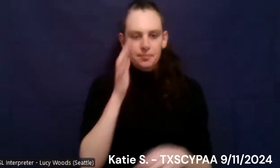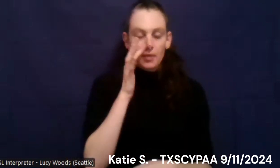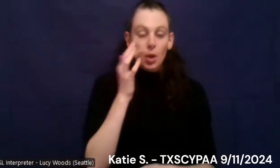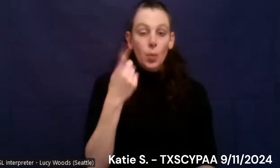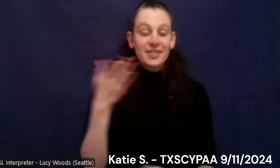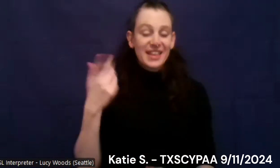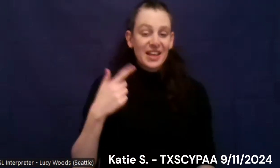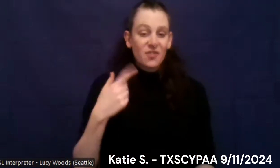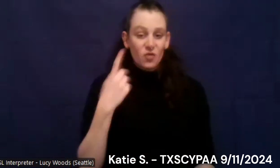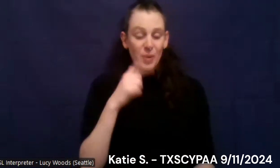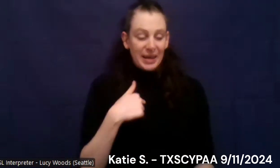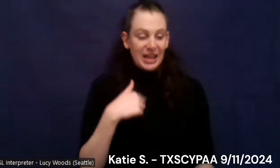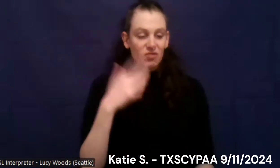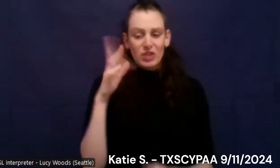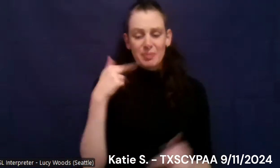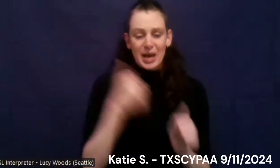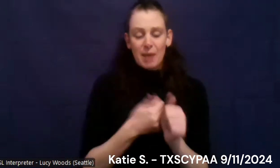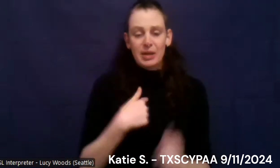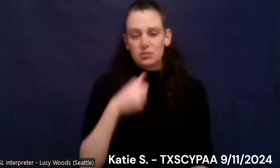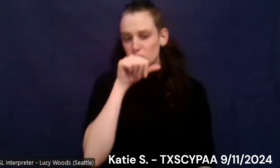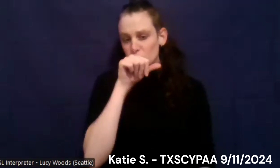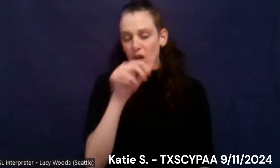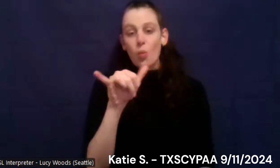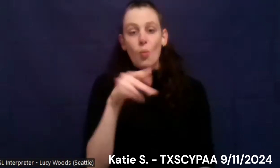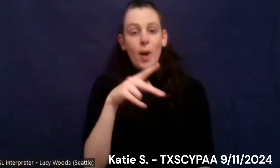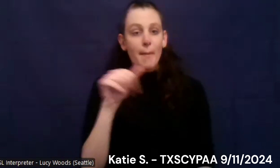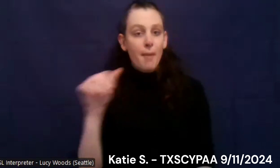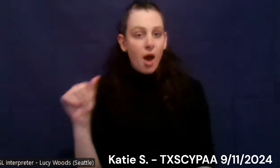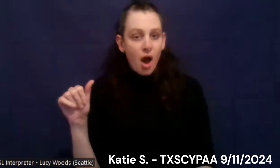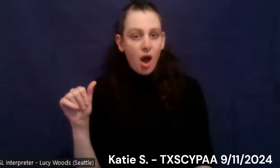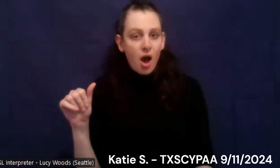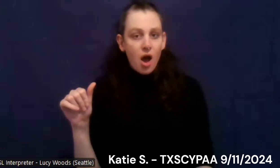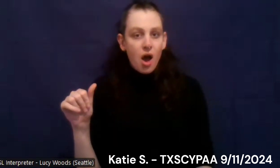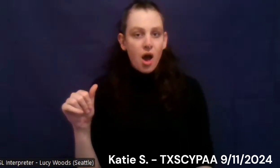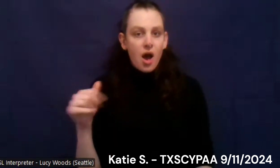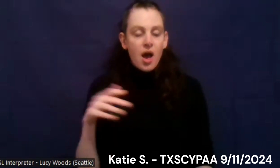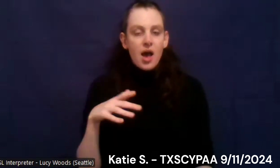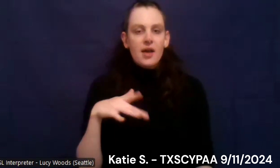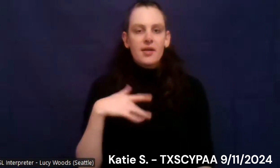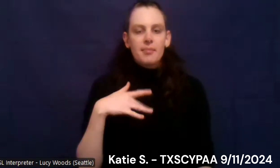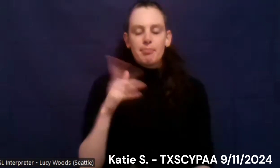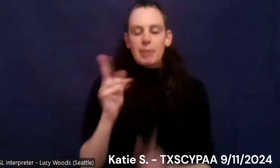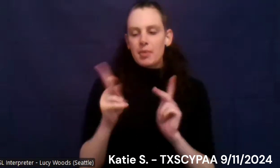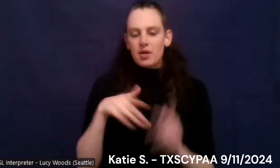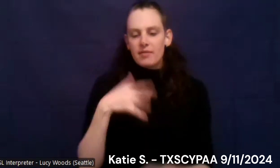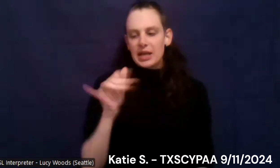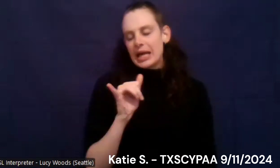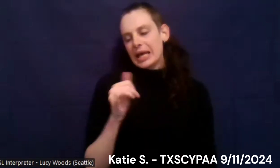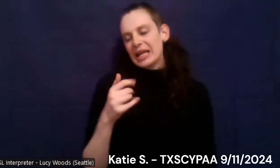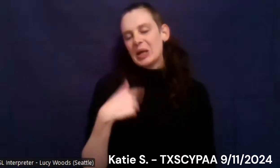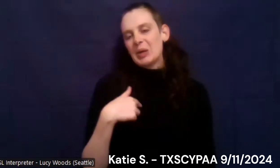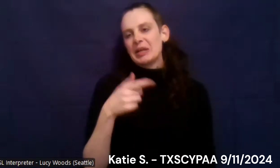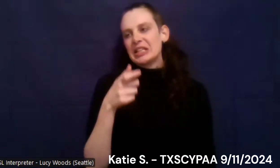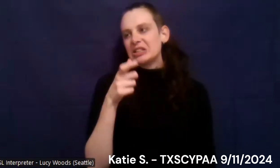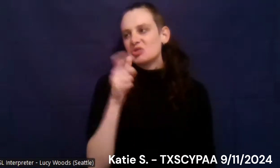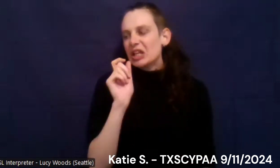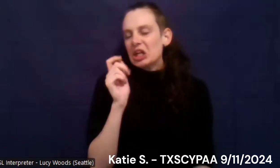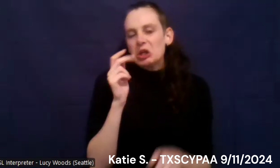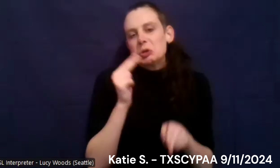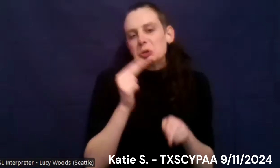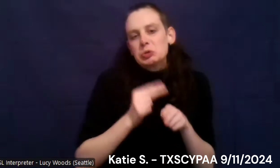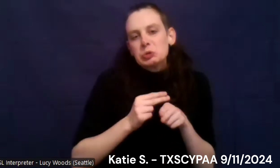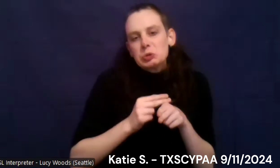think it's so hard for people who feel like, oh, well, I haven't had enough time drinking, or, I haven't